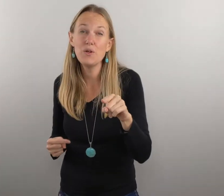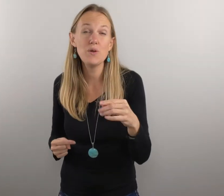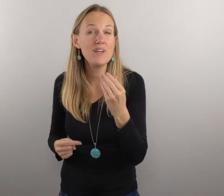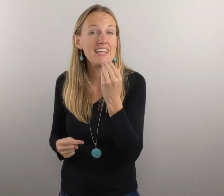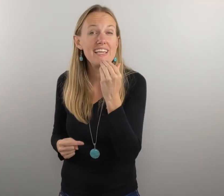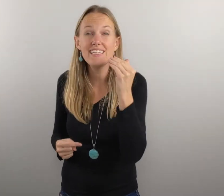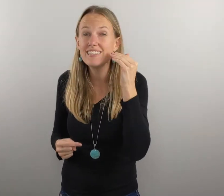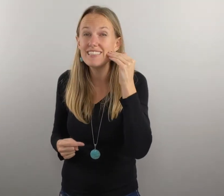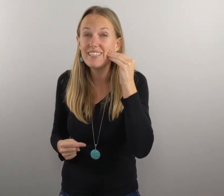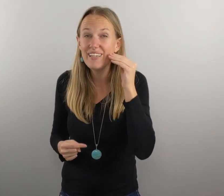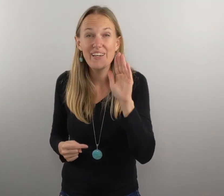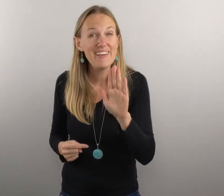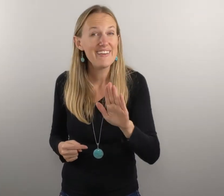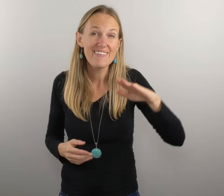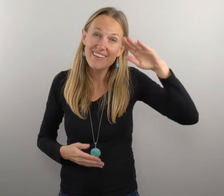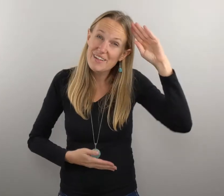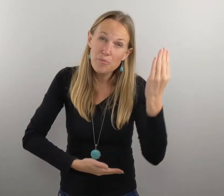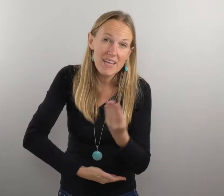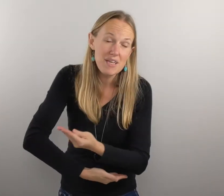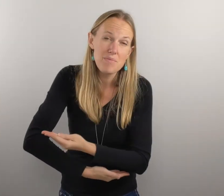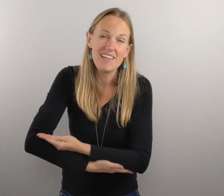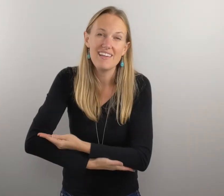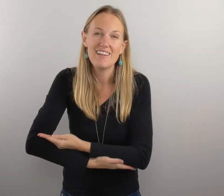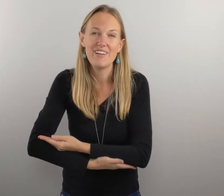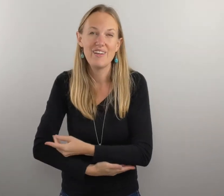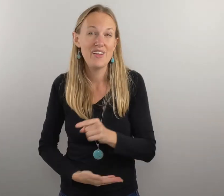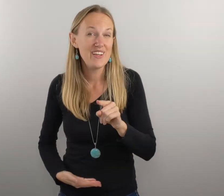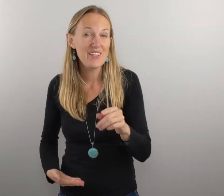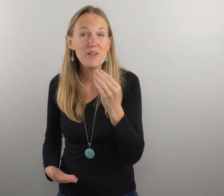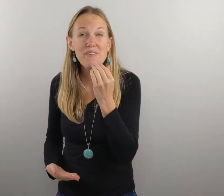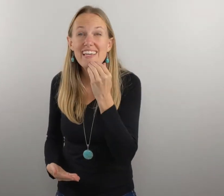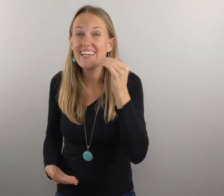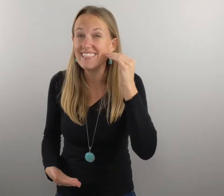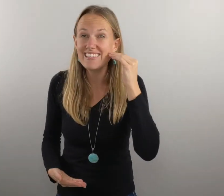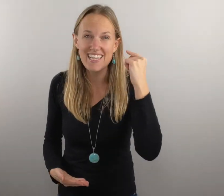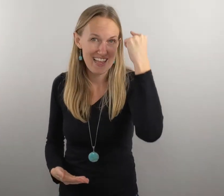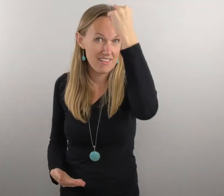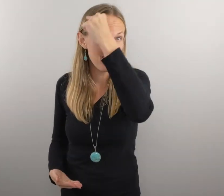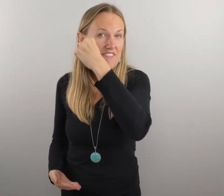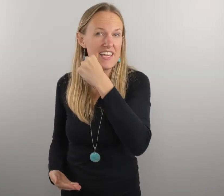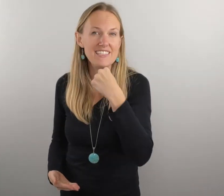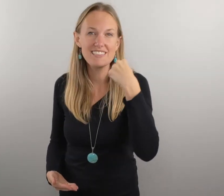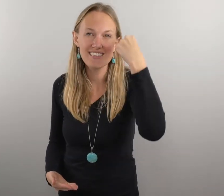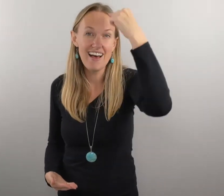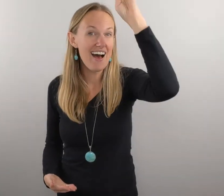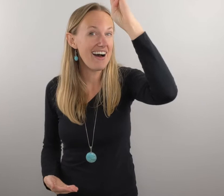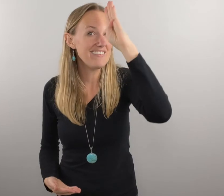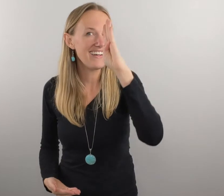you kiss your little baby, you kiss the face of